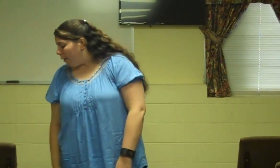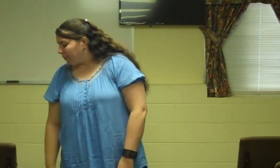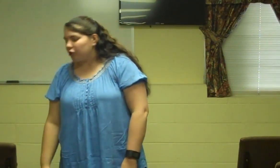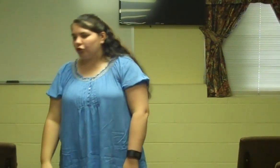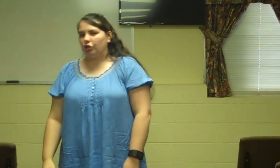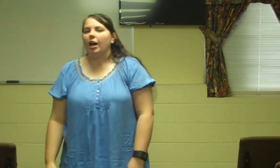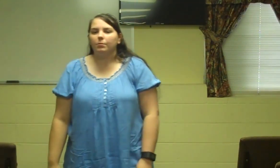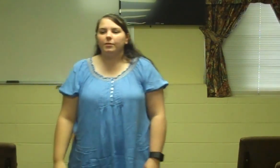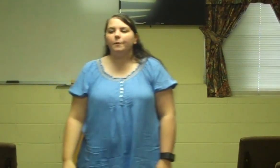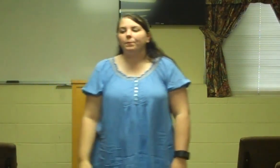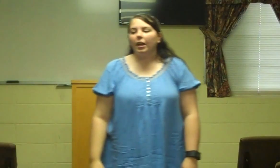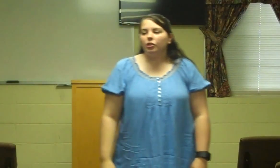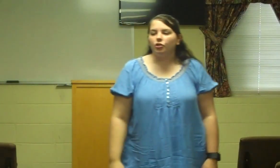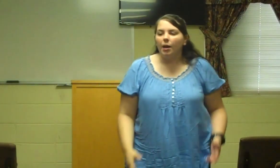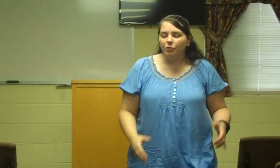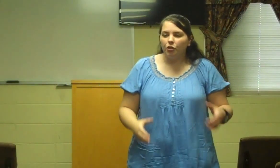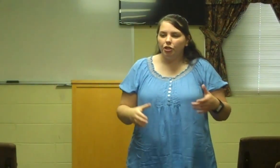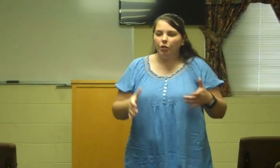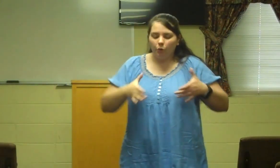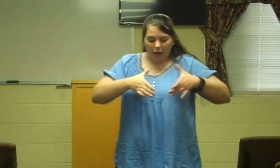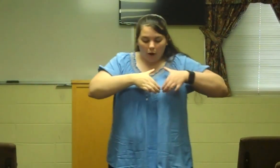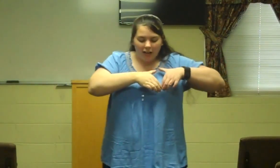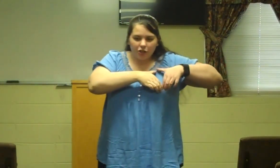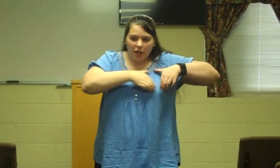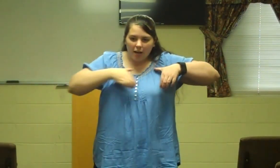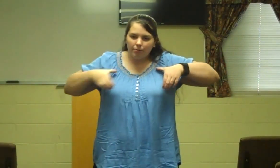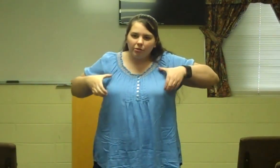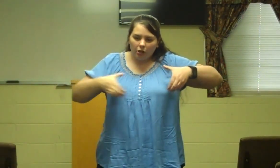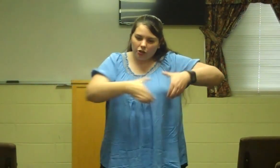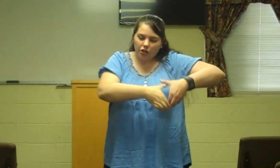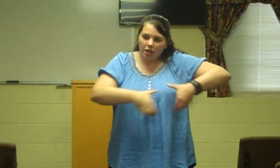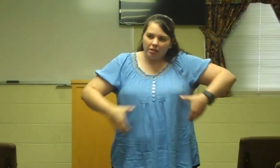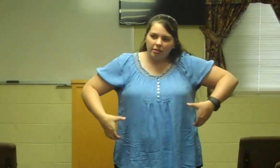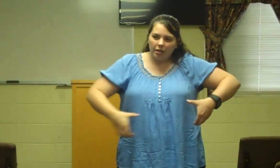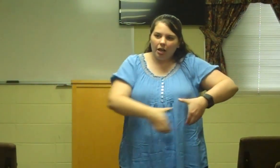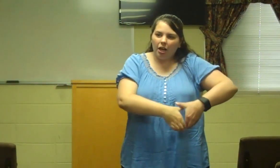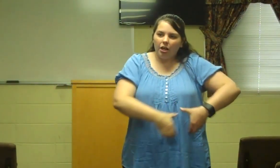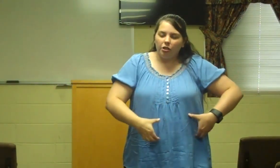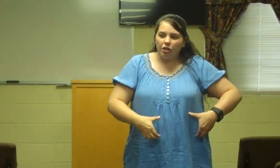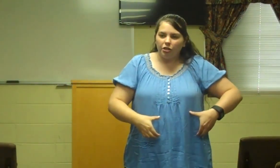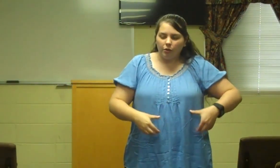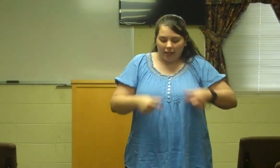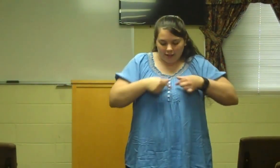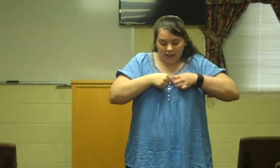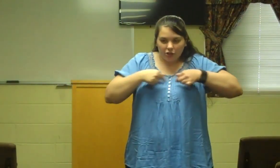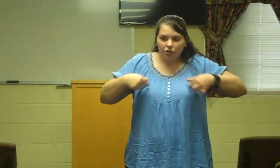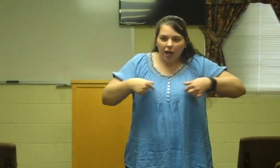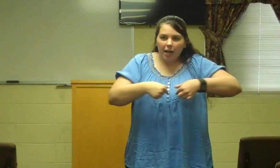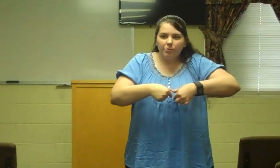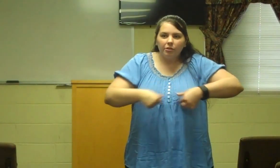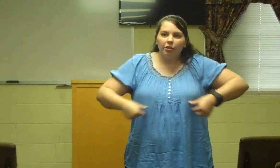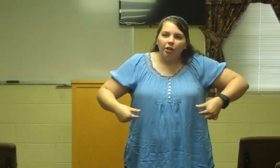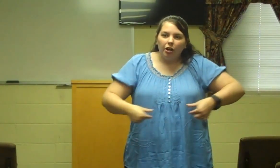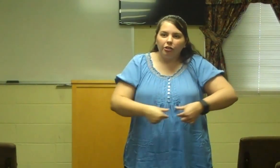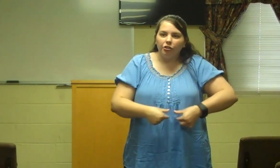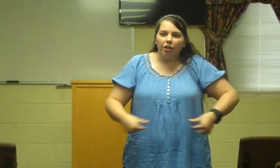Ugly. Stripes. Stripes, you can do like wide stripes on your shirt. You can do like thin stripes on your